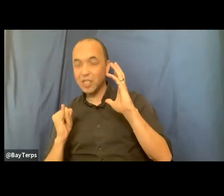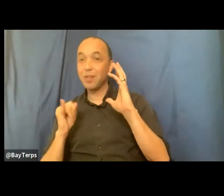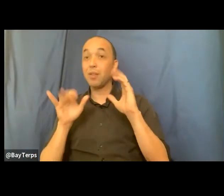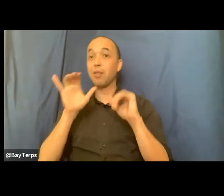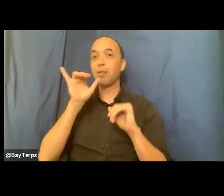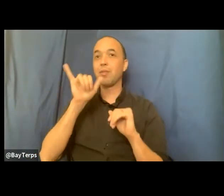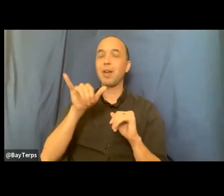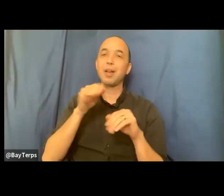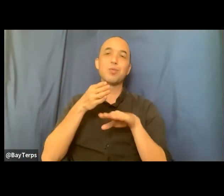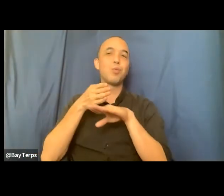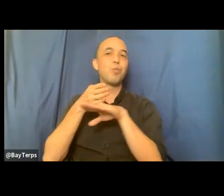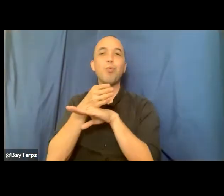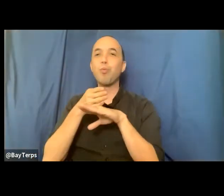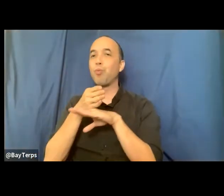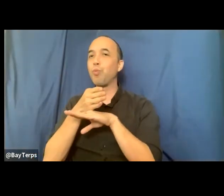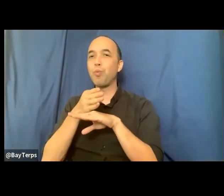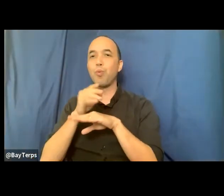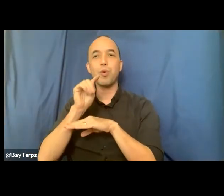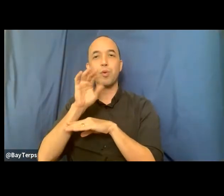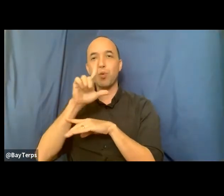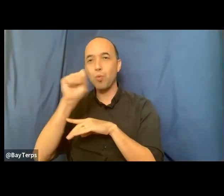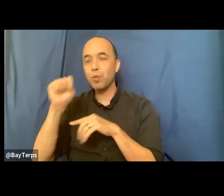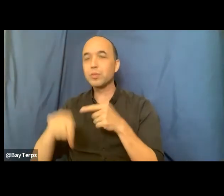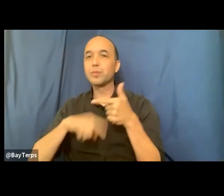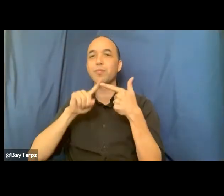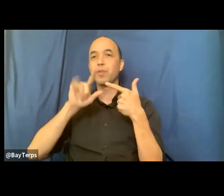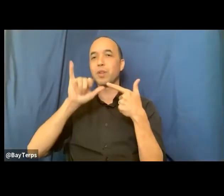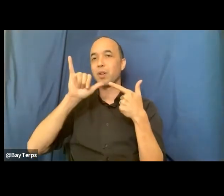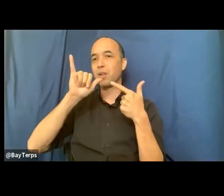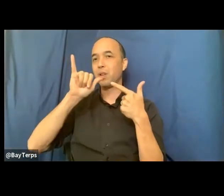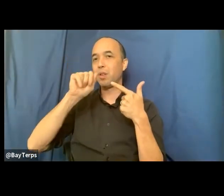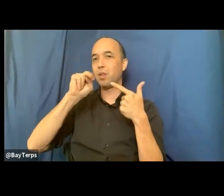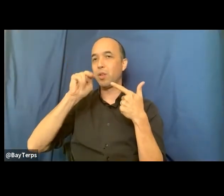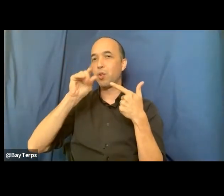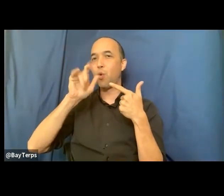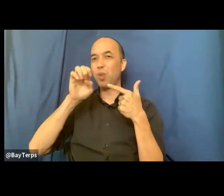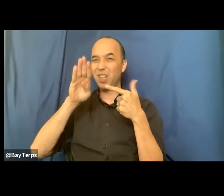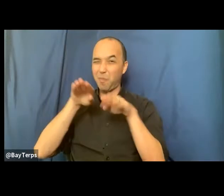carving tools. And I'll show you what those look like in just 1 second.